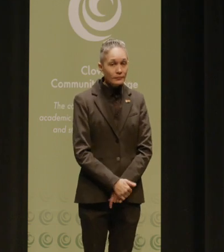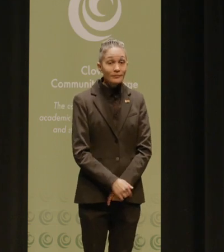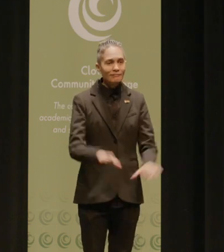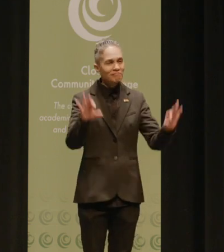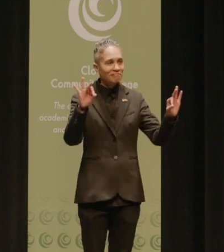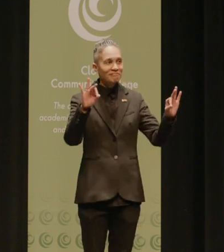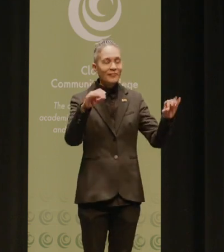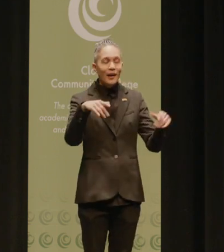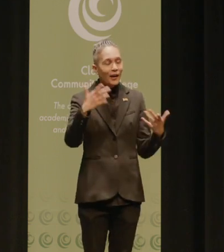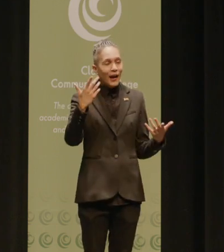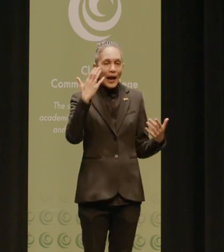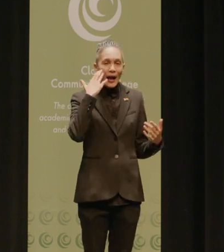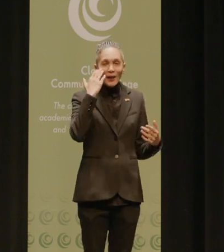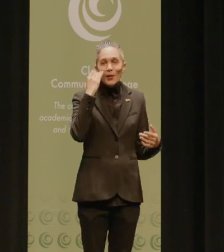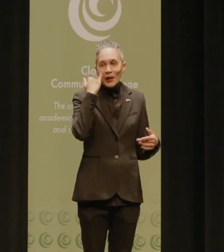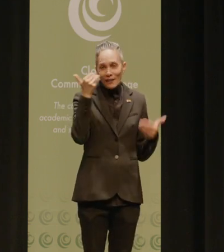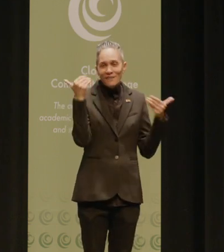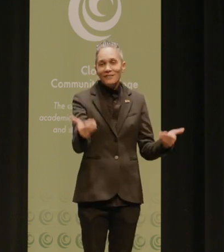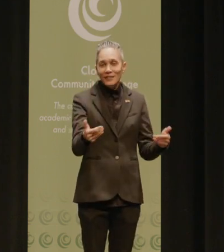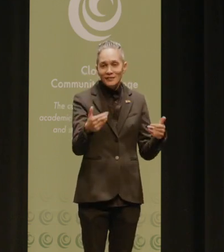I knew if I did that, I was going to lose some of you.